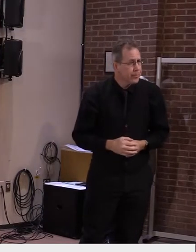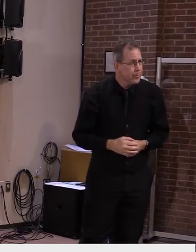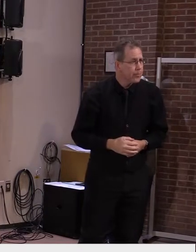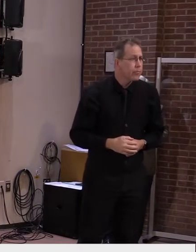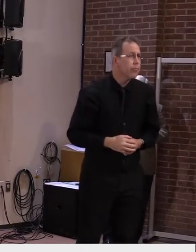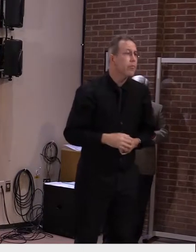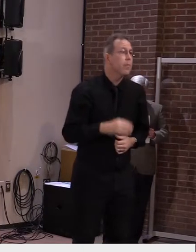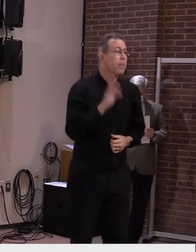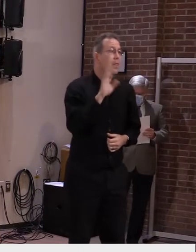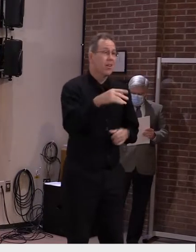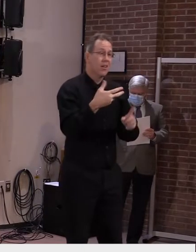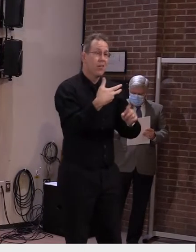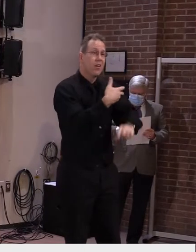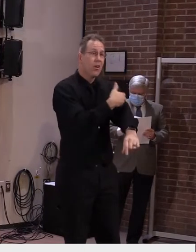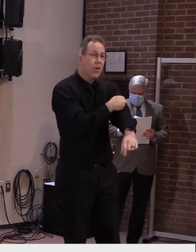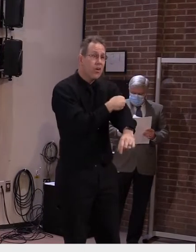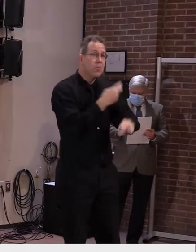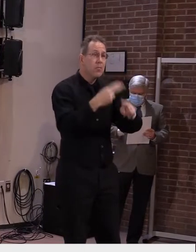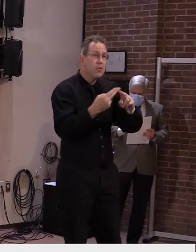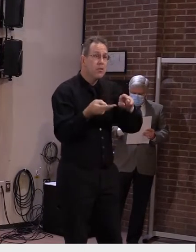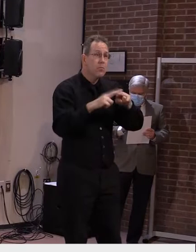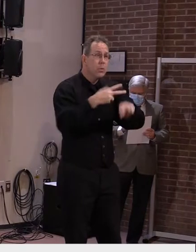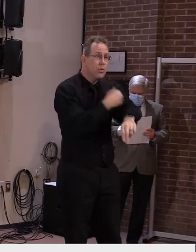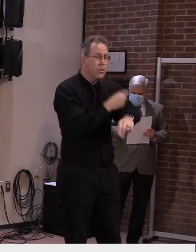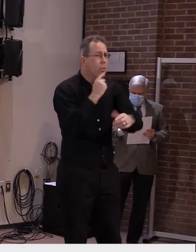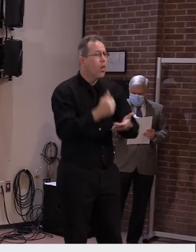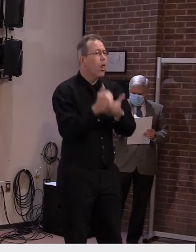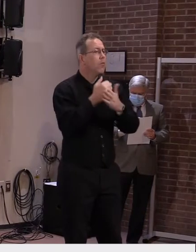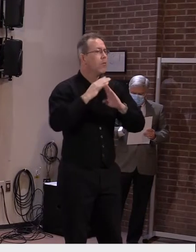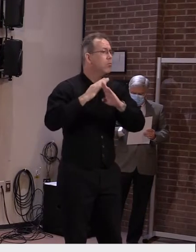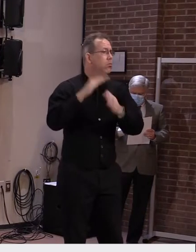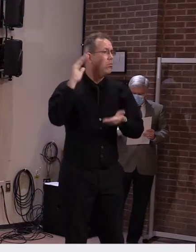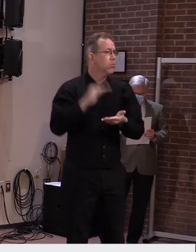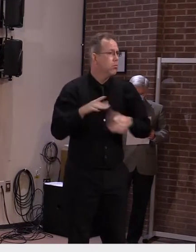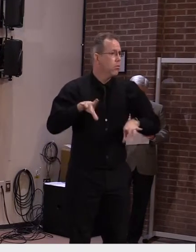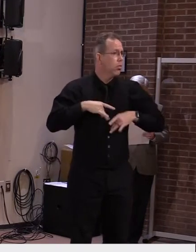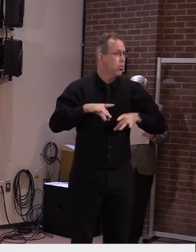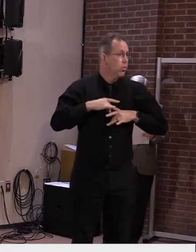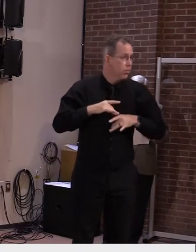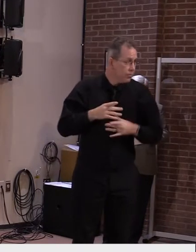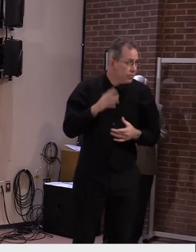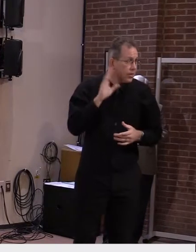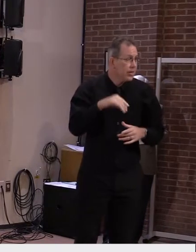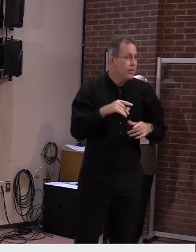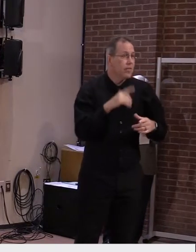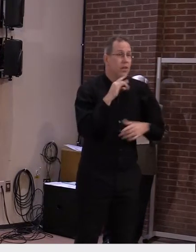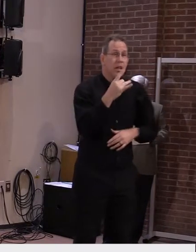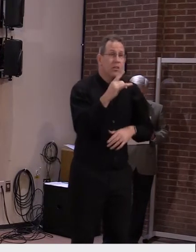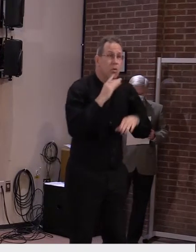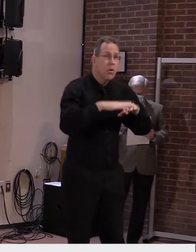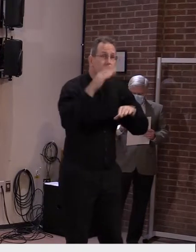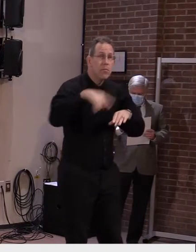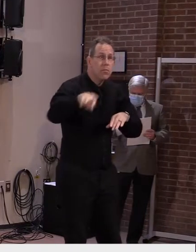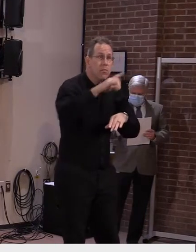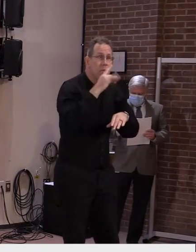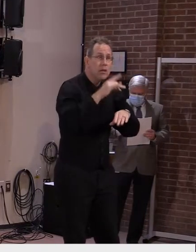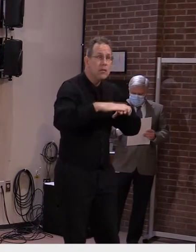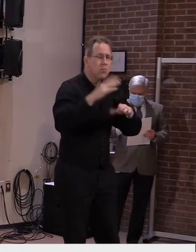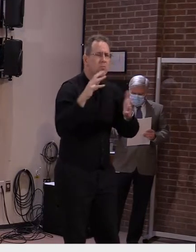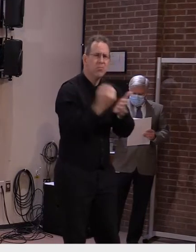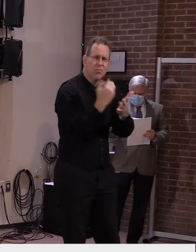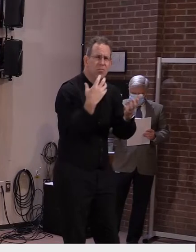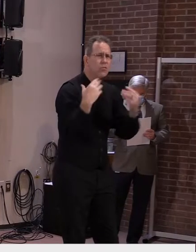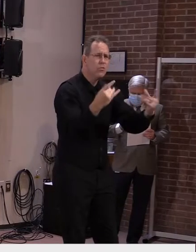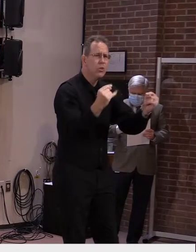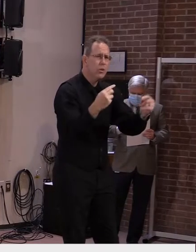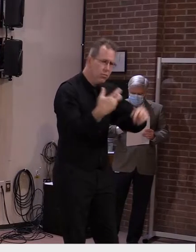key. And everyone over 18 is eligible. They're already having a huge impact, not only